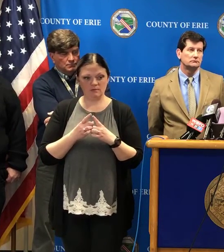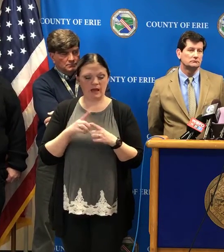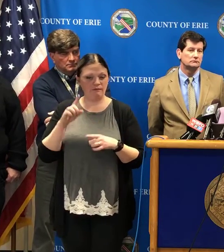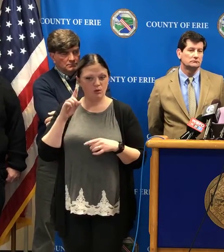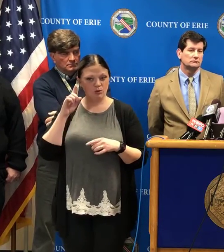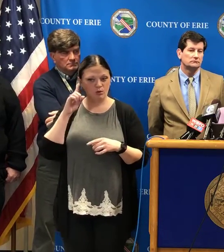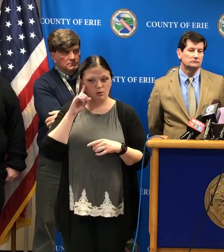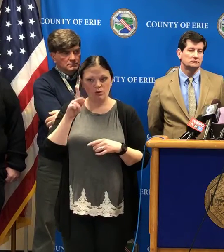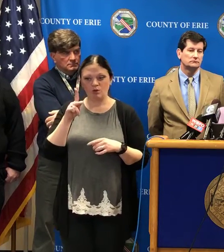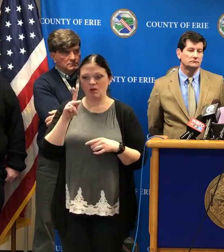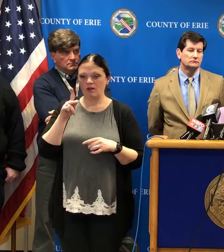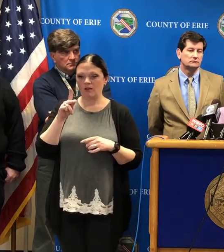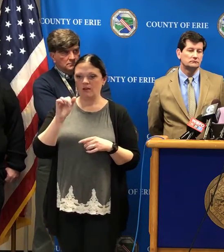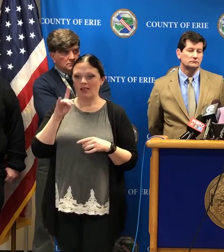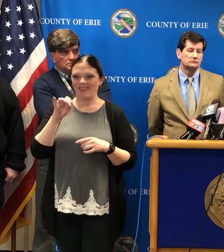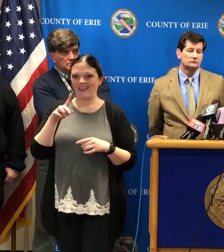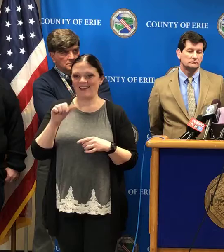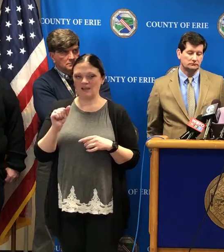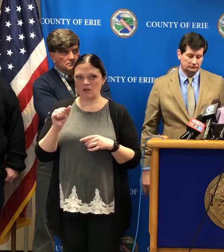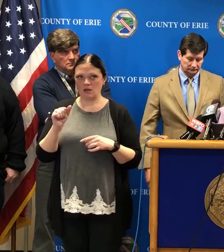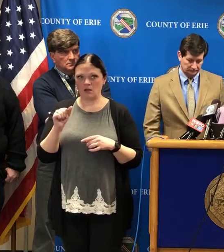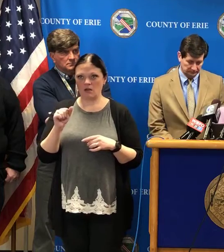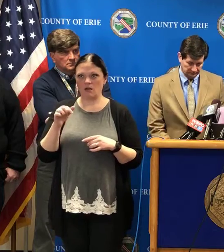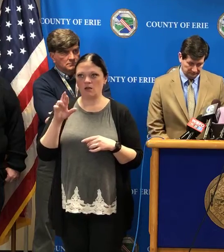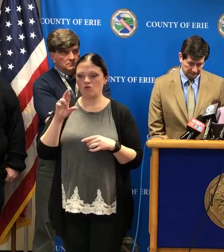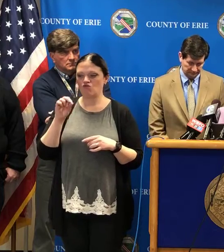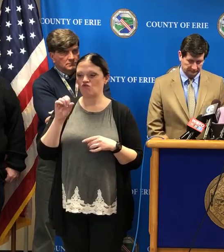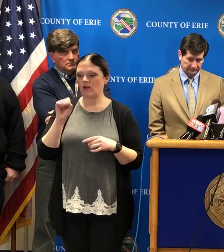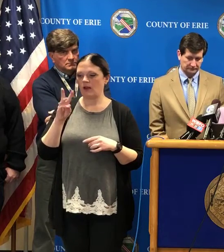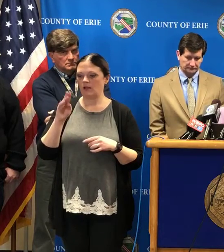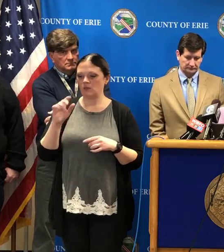that Kaleida Health, Roswell Park,